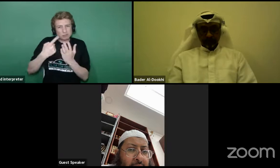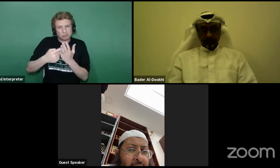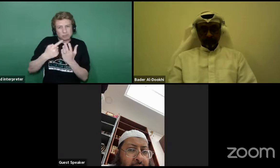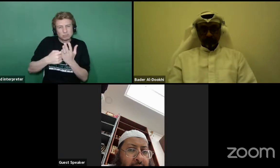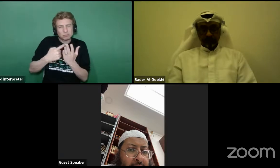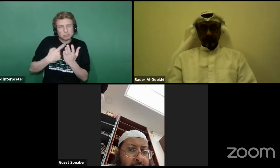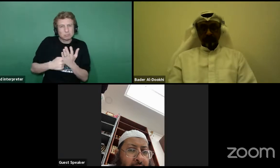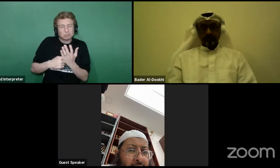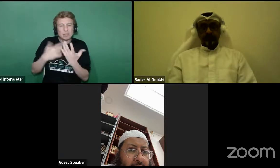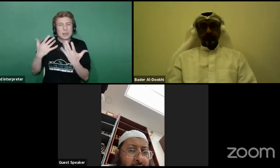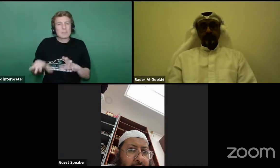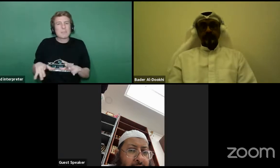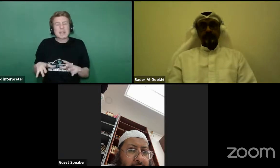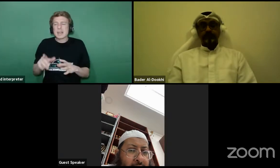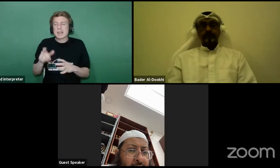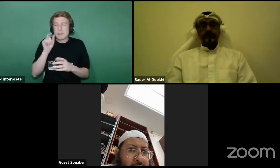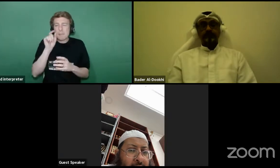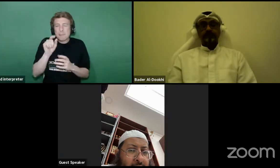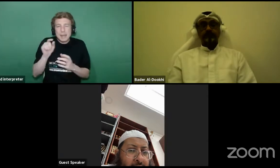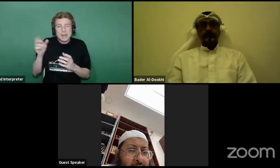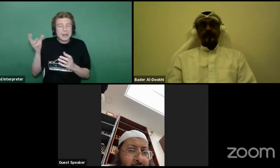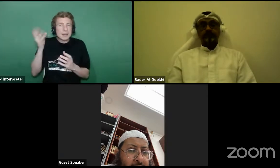bit. And